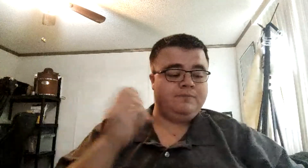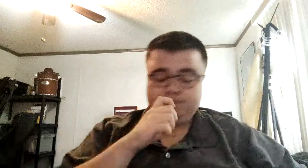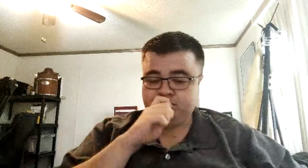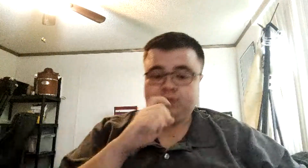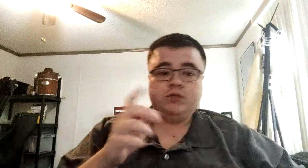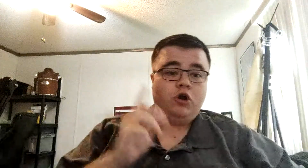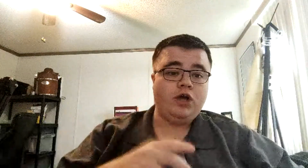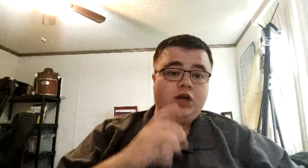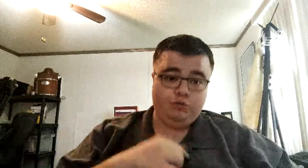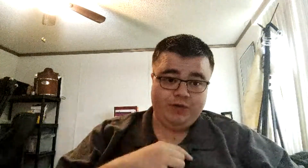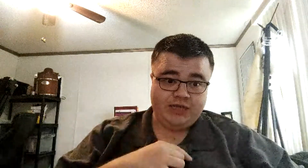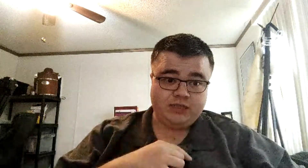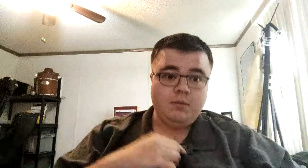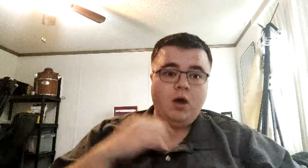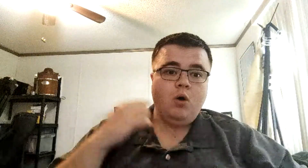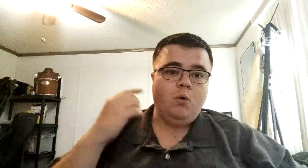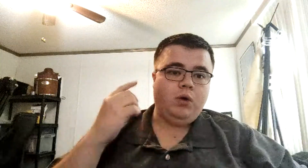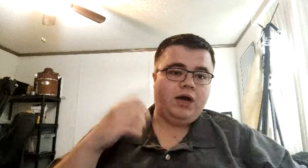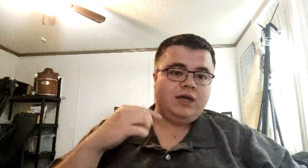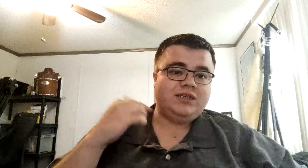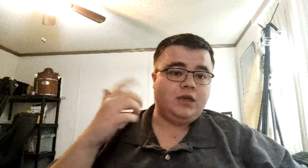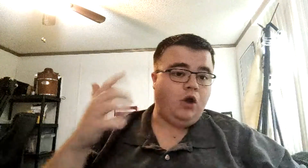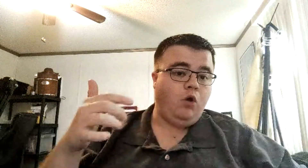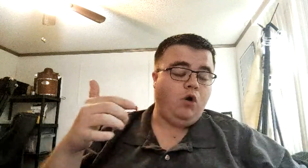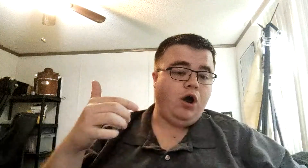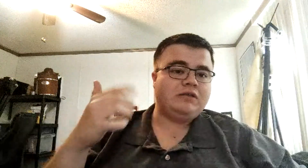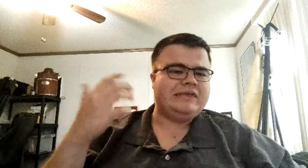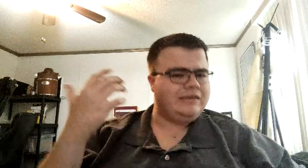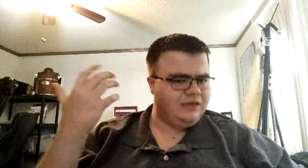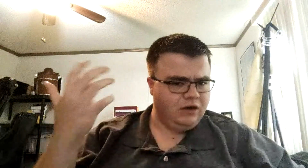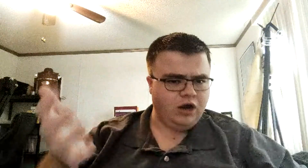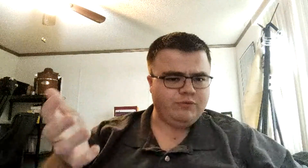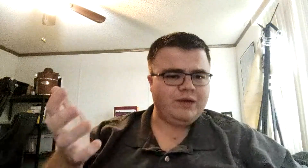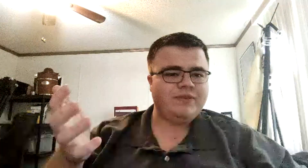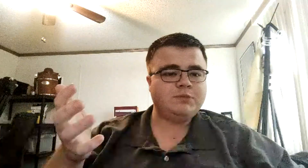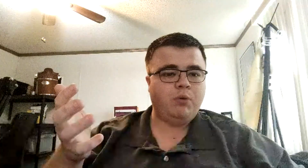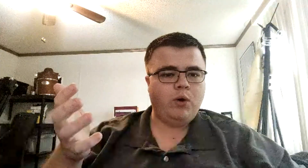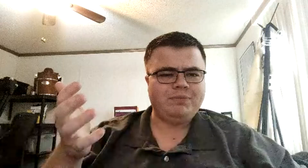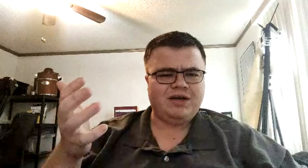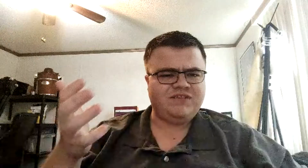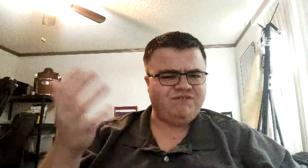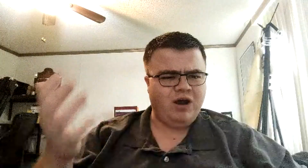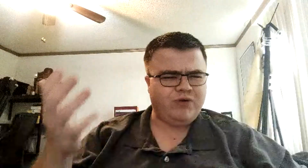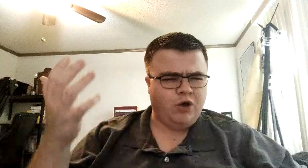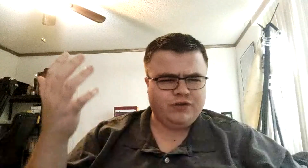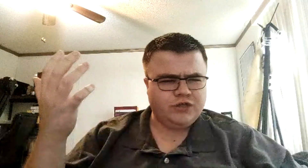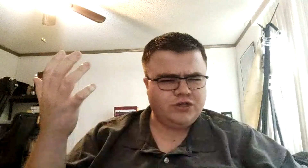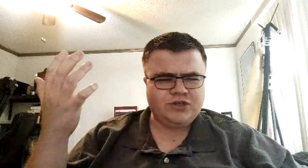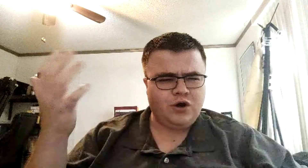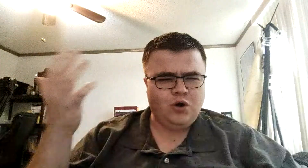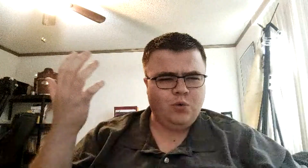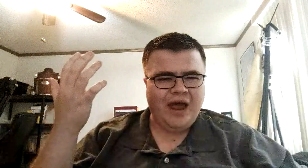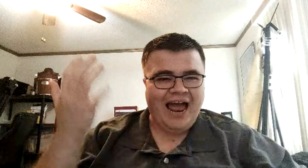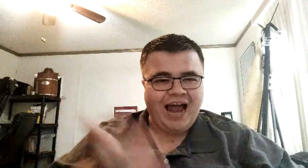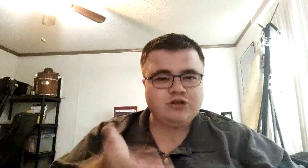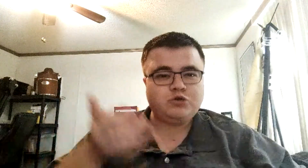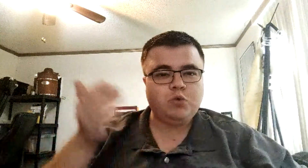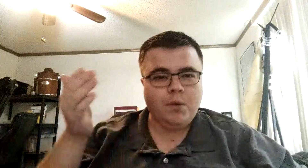when Clark agrees, when Stuckhardt agree with this point because they found out there's no actual